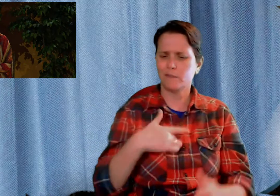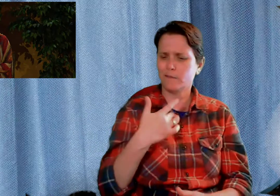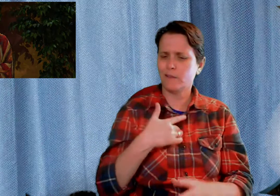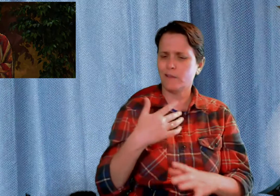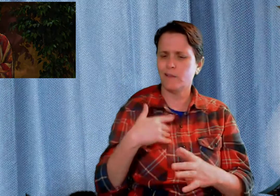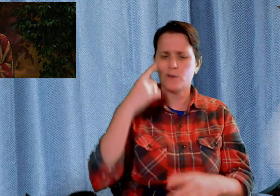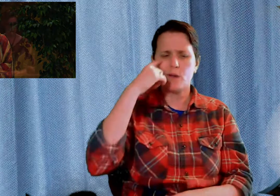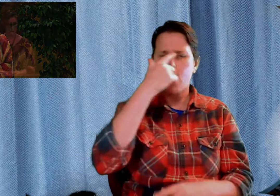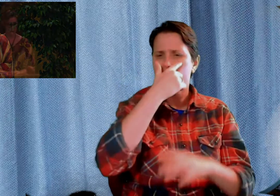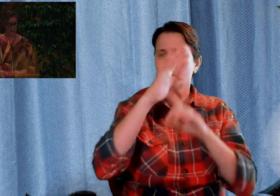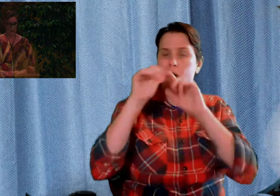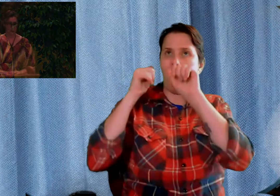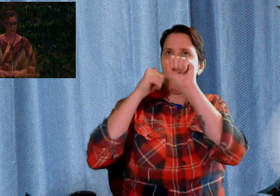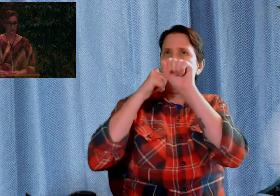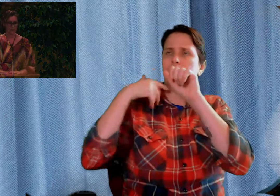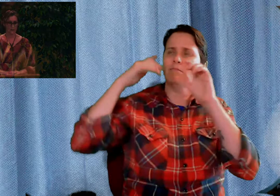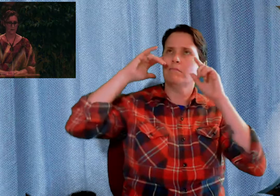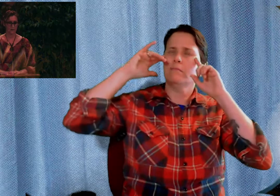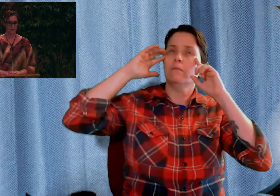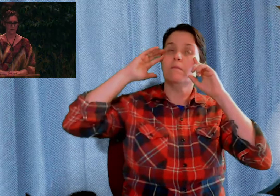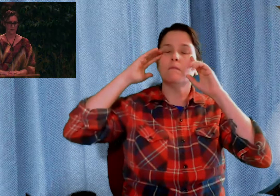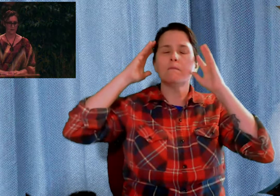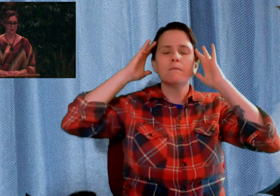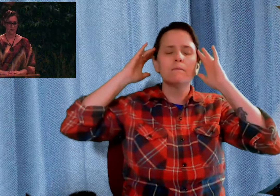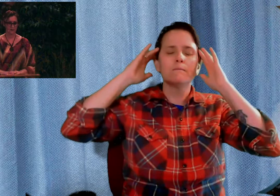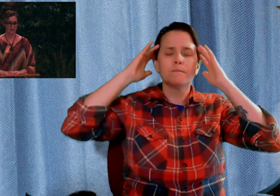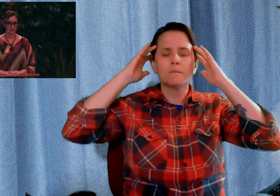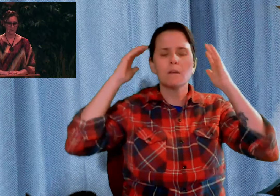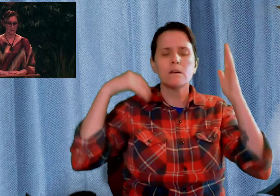Feel your feet firmly on the ground.